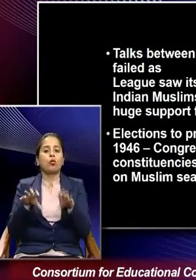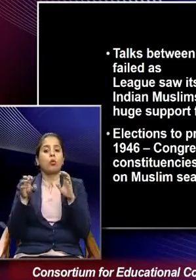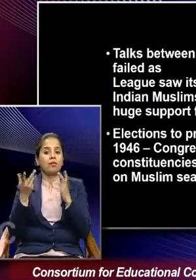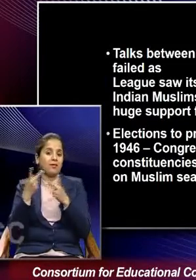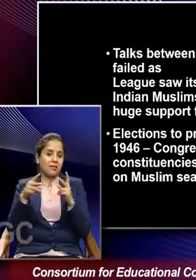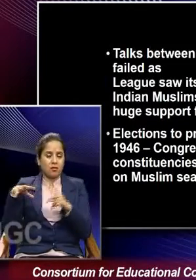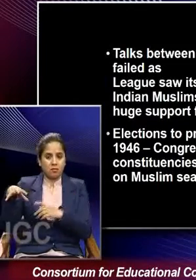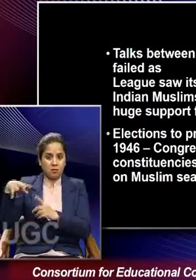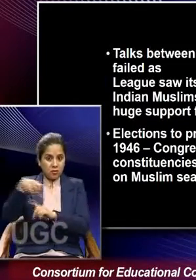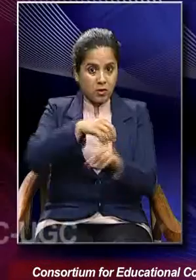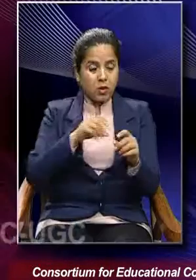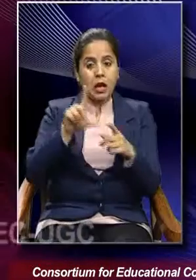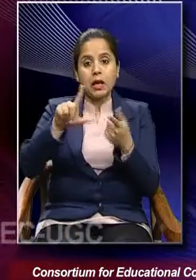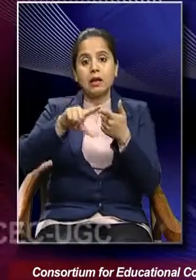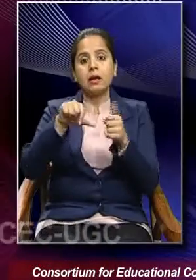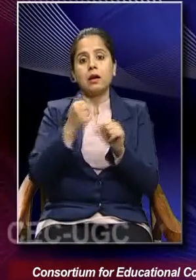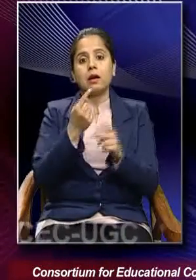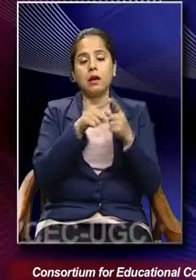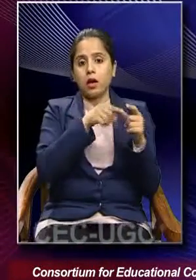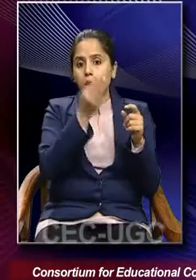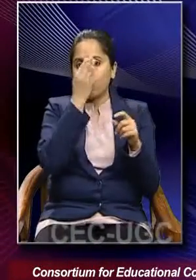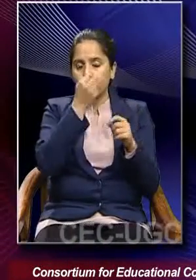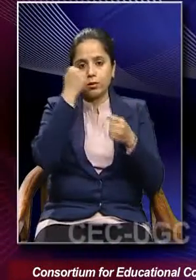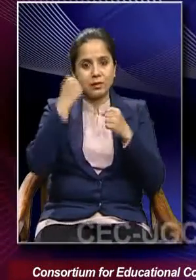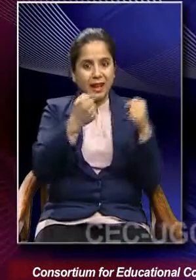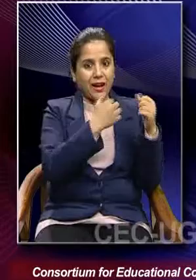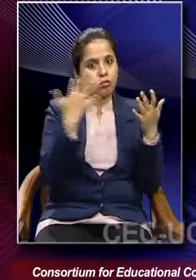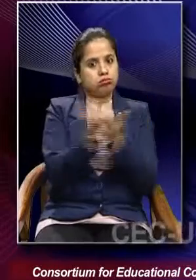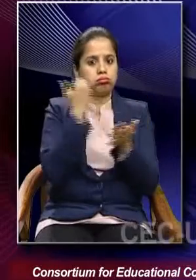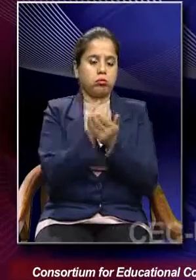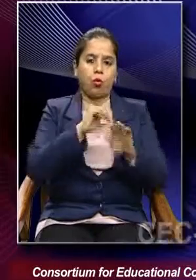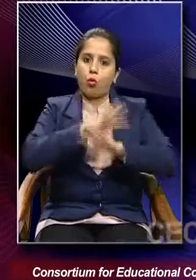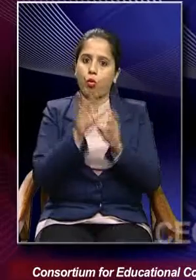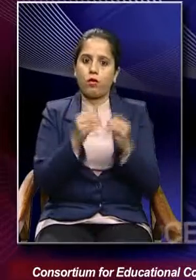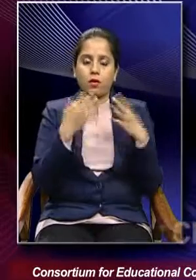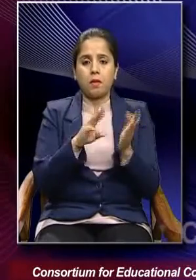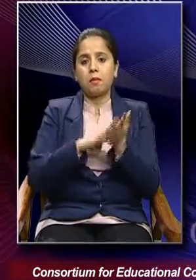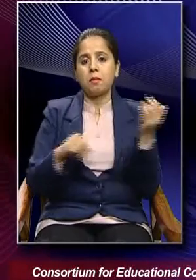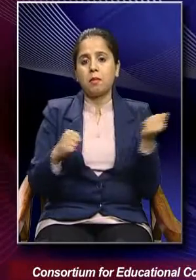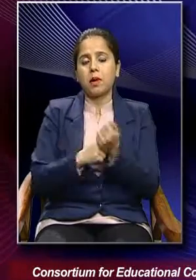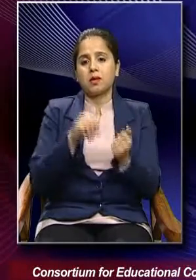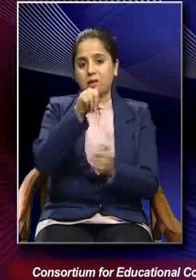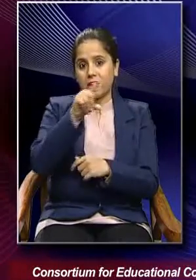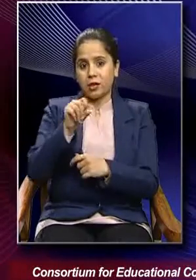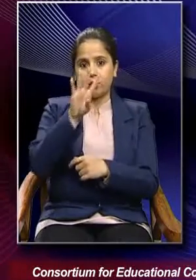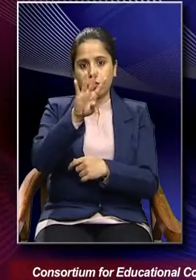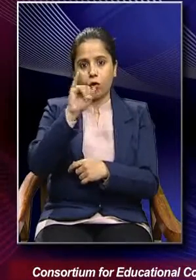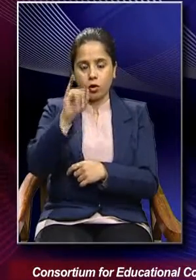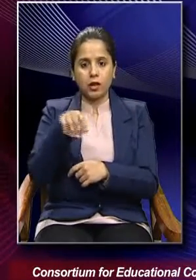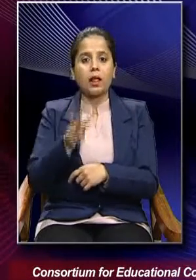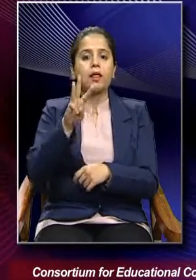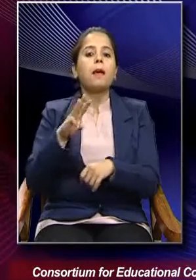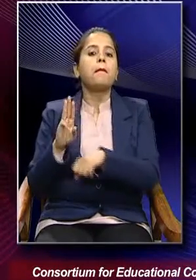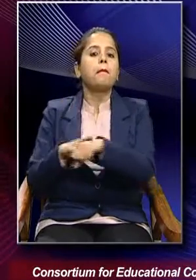League succeeded on Muslim seats. In March 1946, a